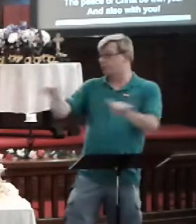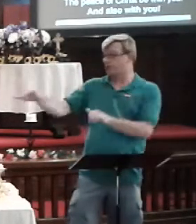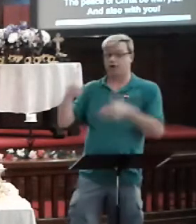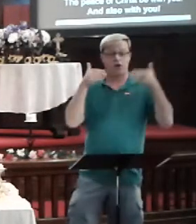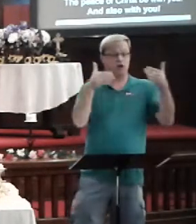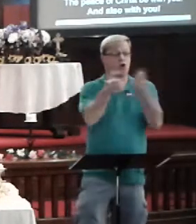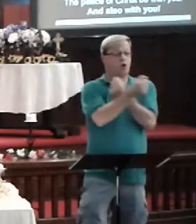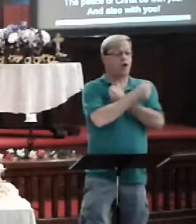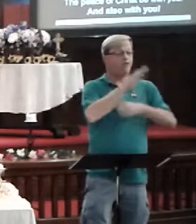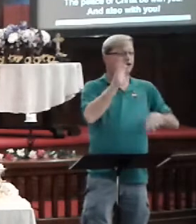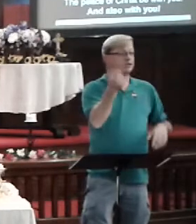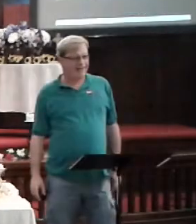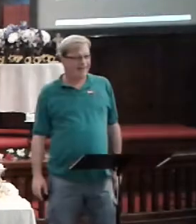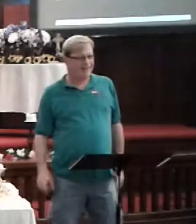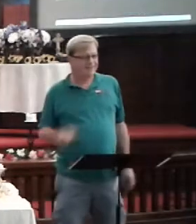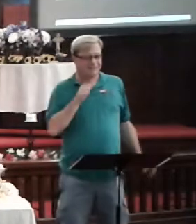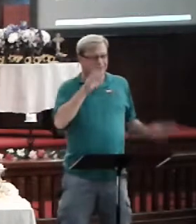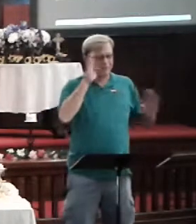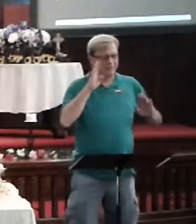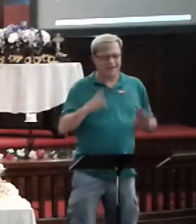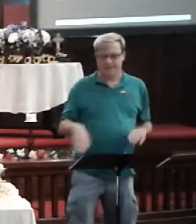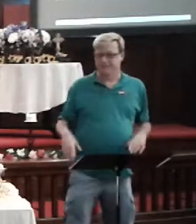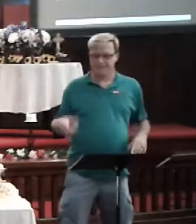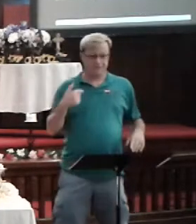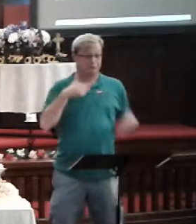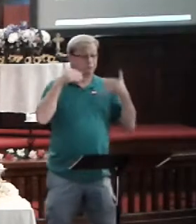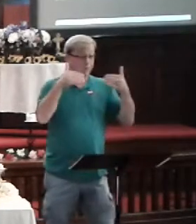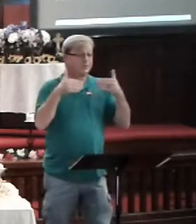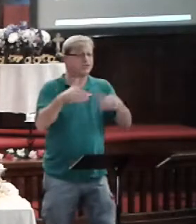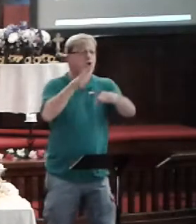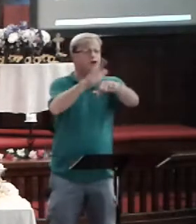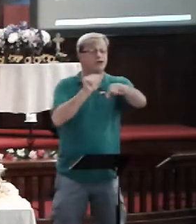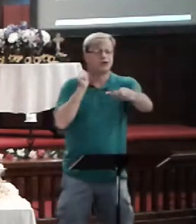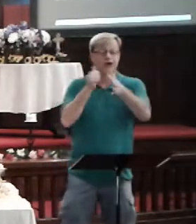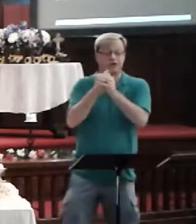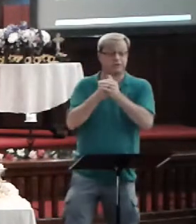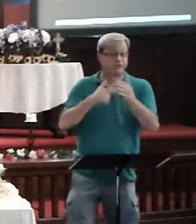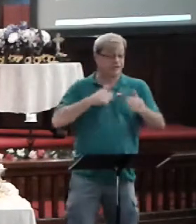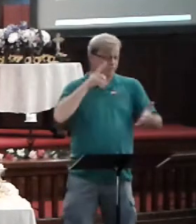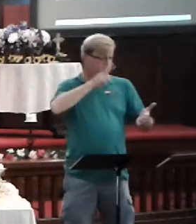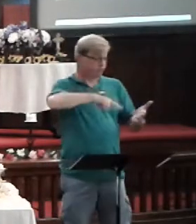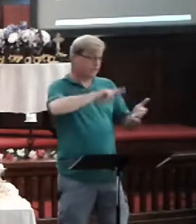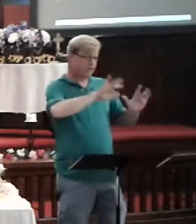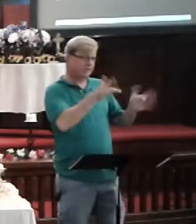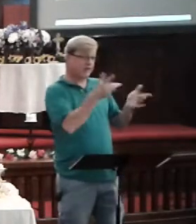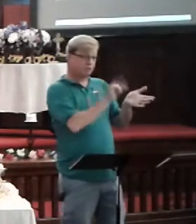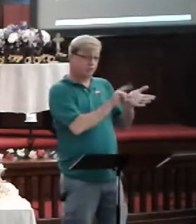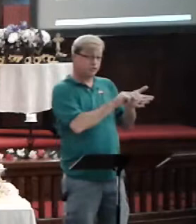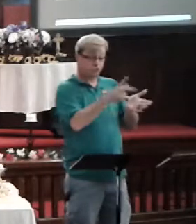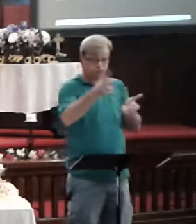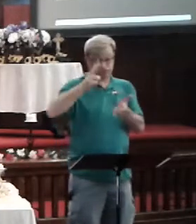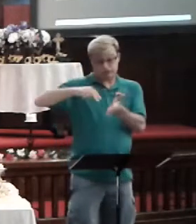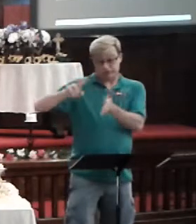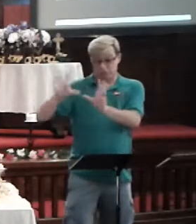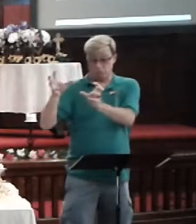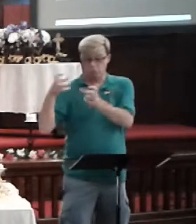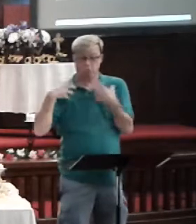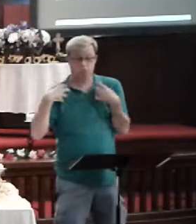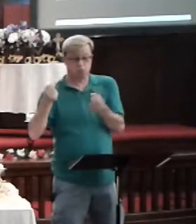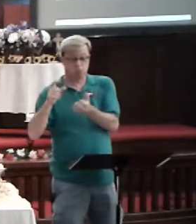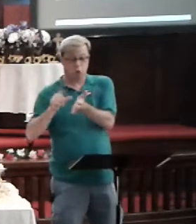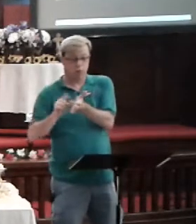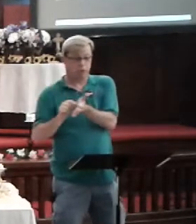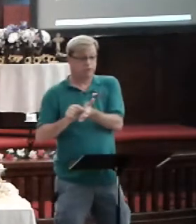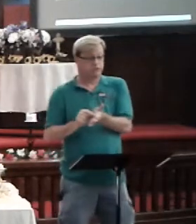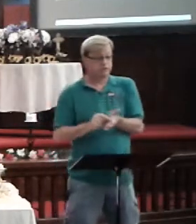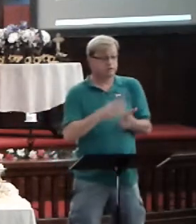you'll love on somebody. All right, we'll go ahead into the call to worship. I will read in the light print, if you'll read with me in the bold. You